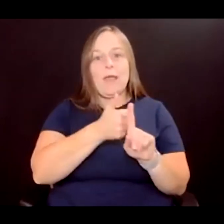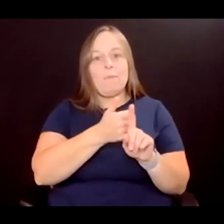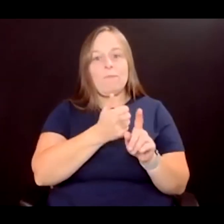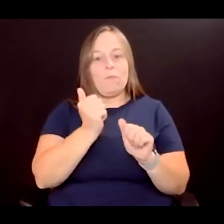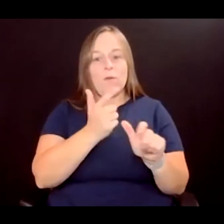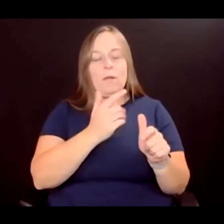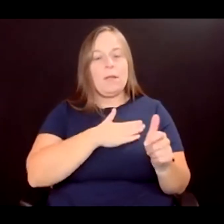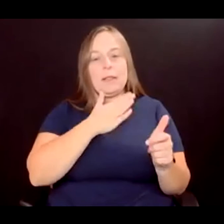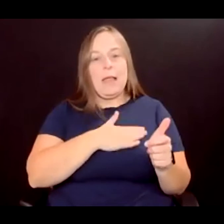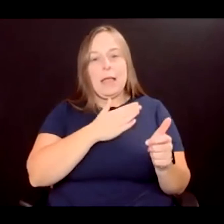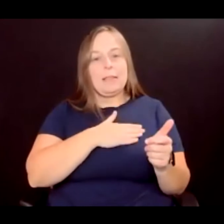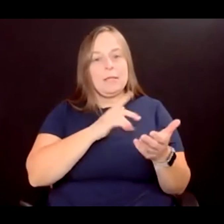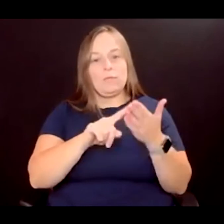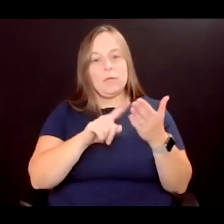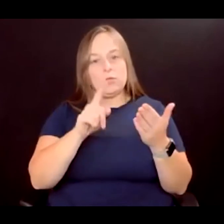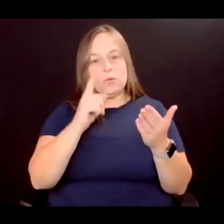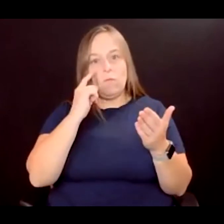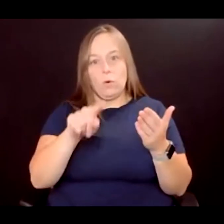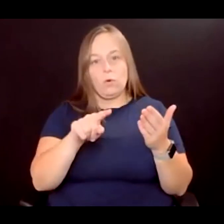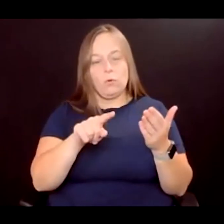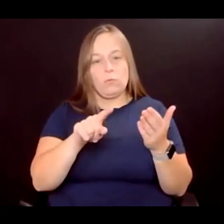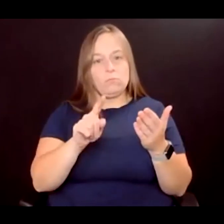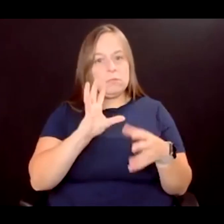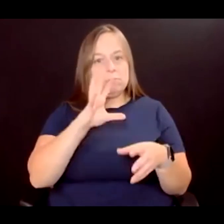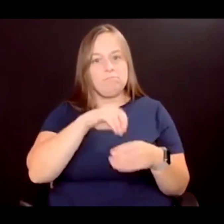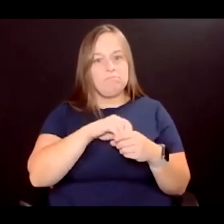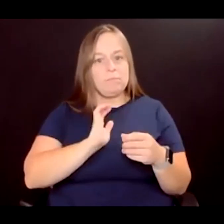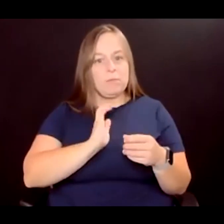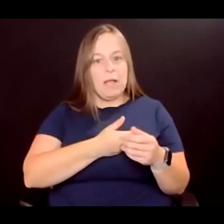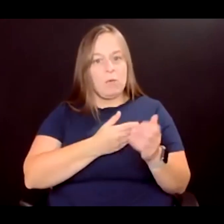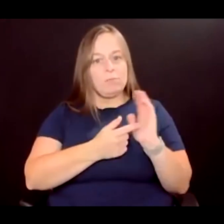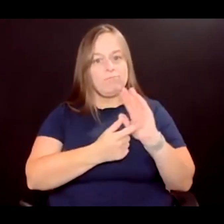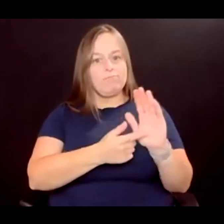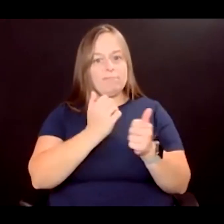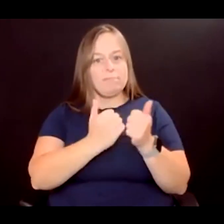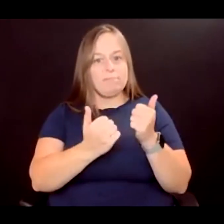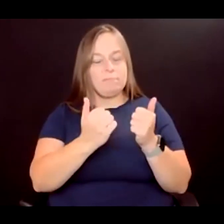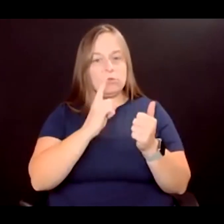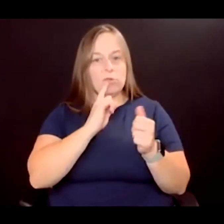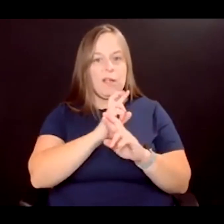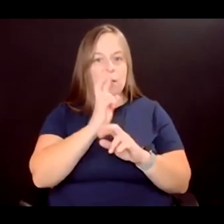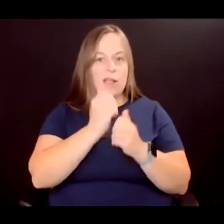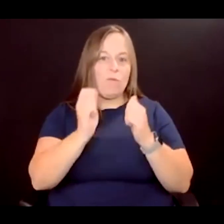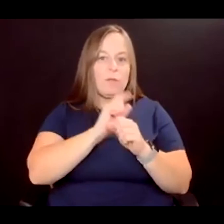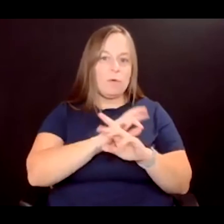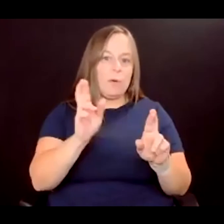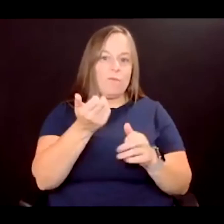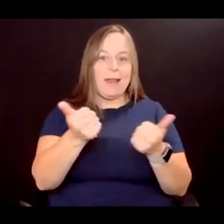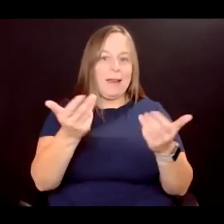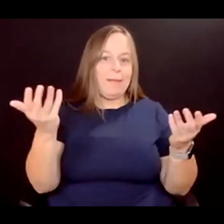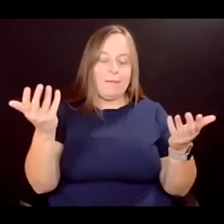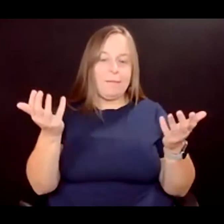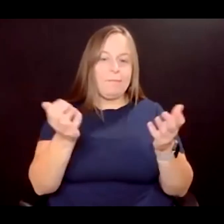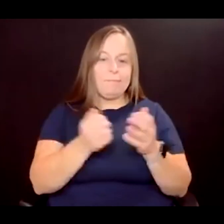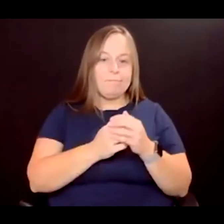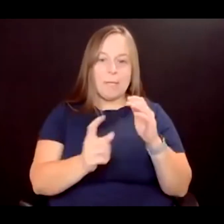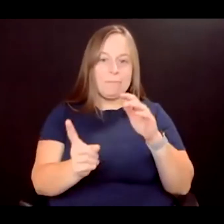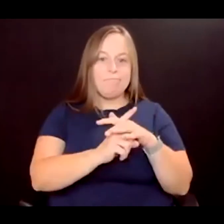aware that, you know, not everybody, you know, is going to be able to, you know, walk